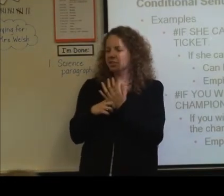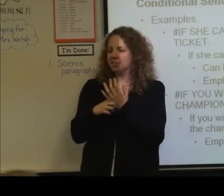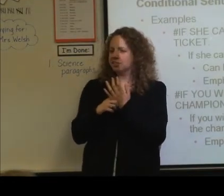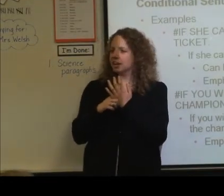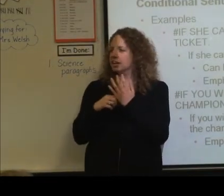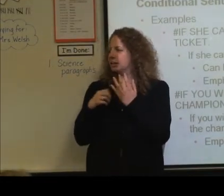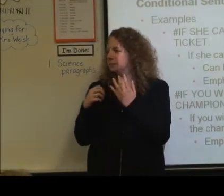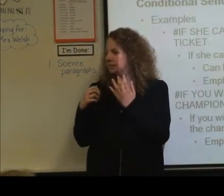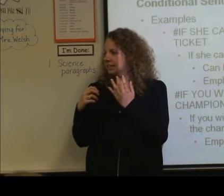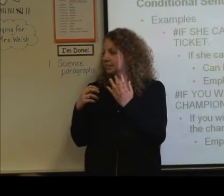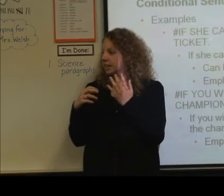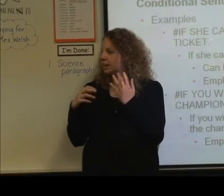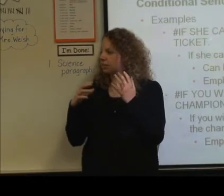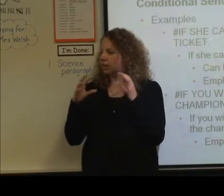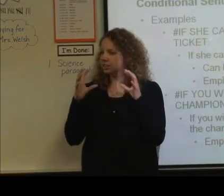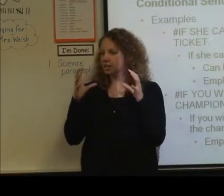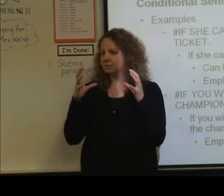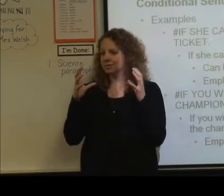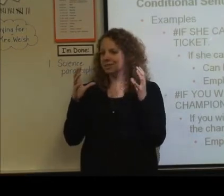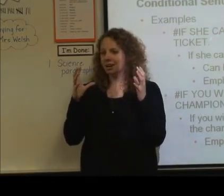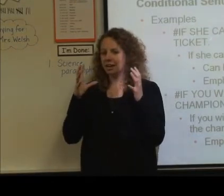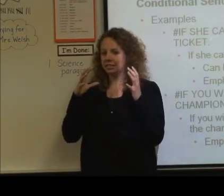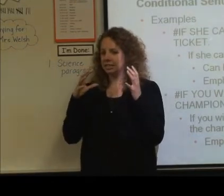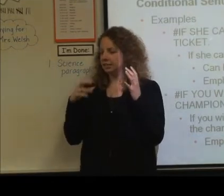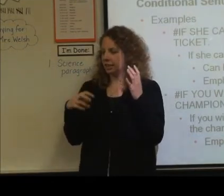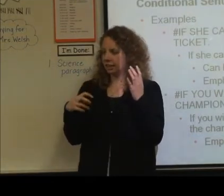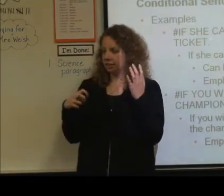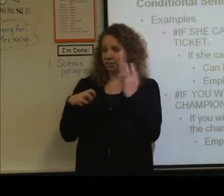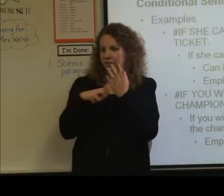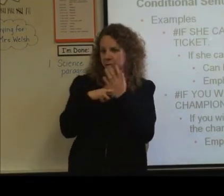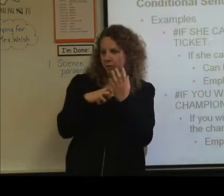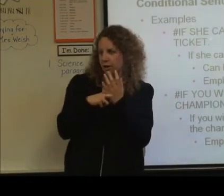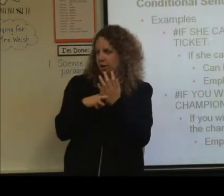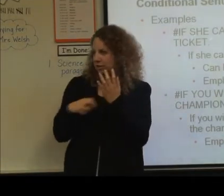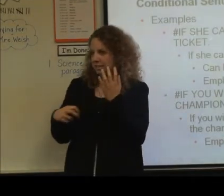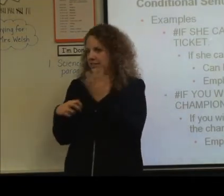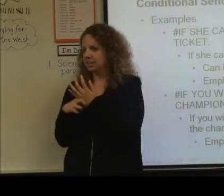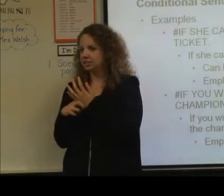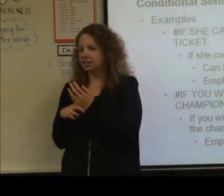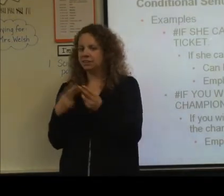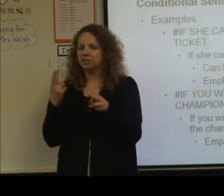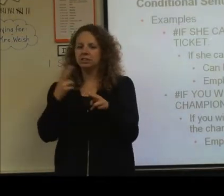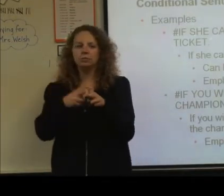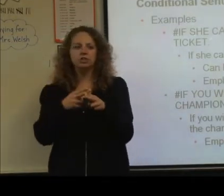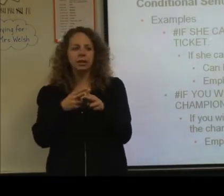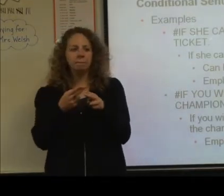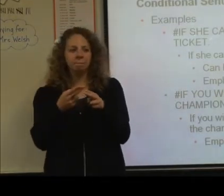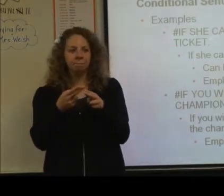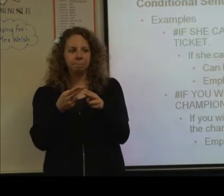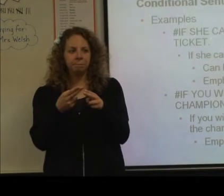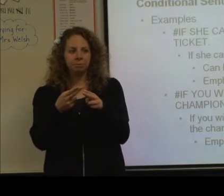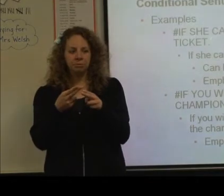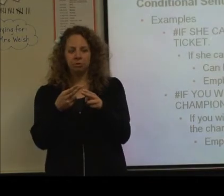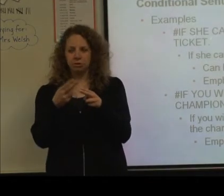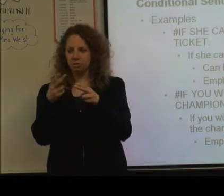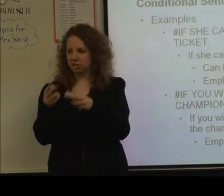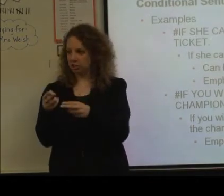the thing that I keep seeing is that a lot of times then I see like this one, or I see this. Like if I just said, what's your name? You would still